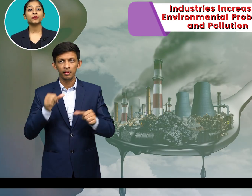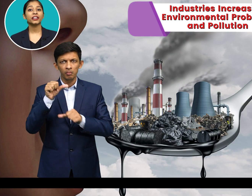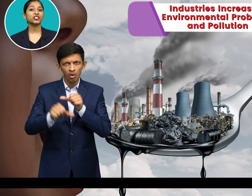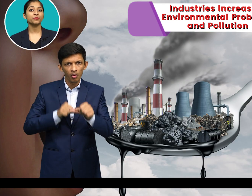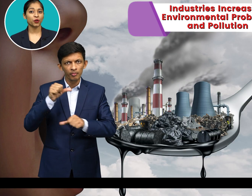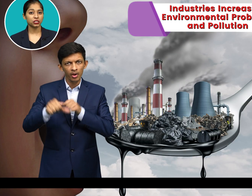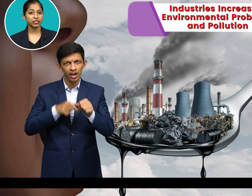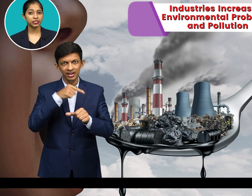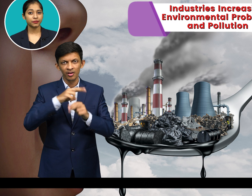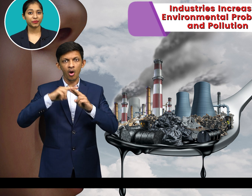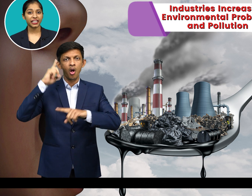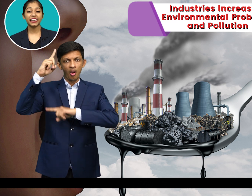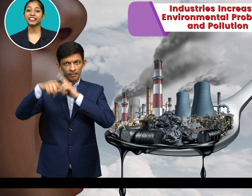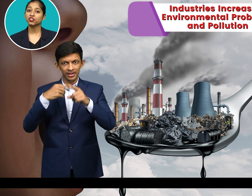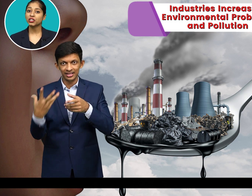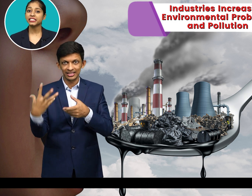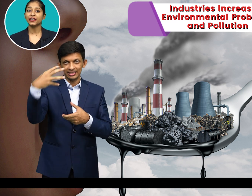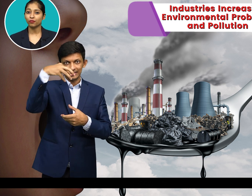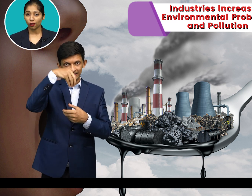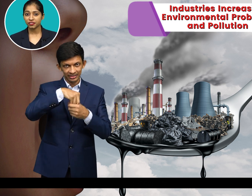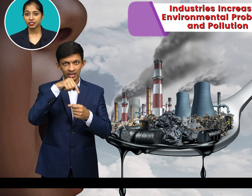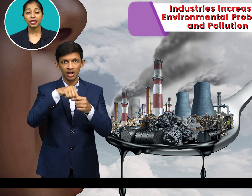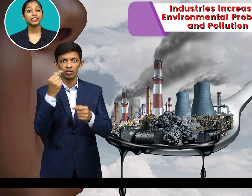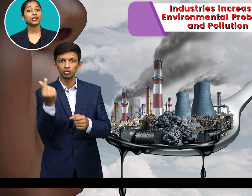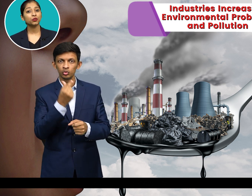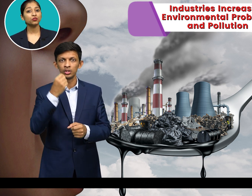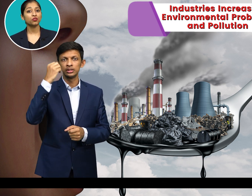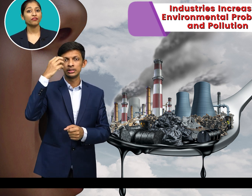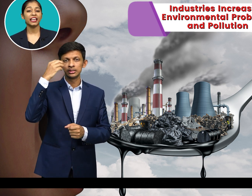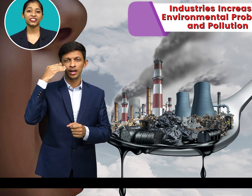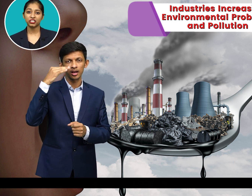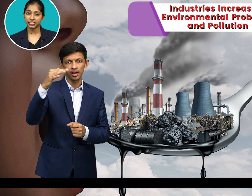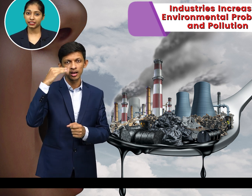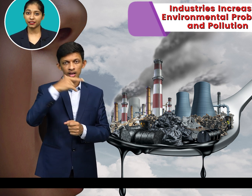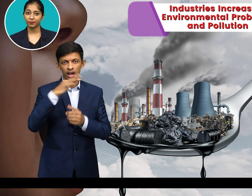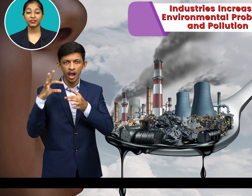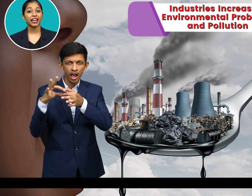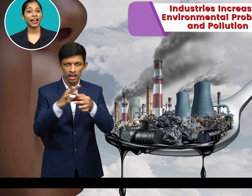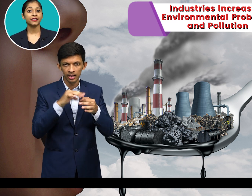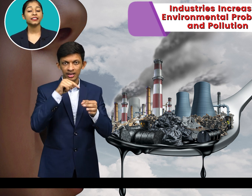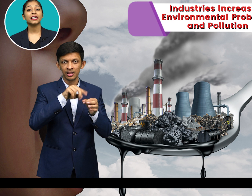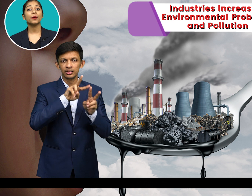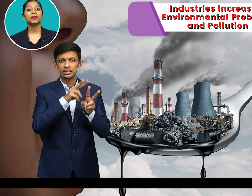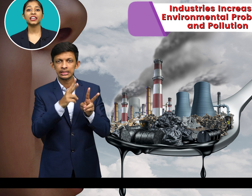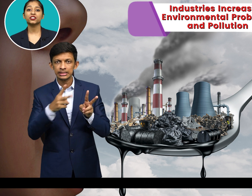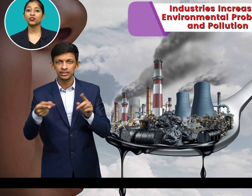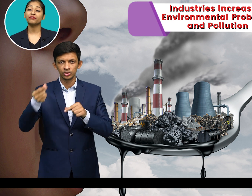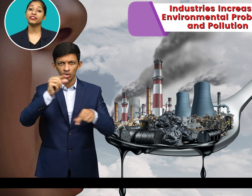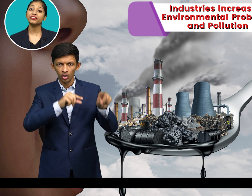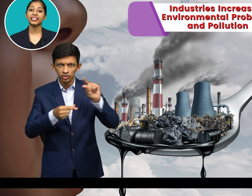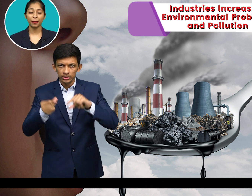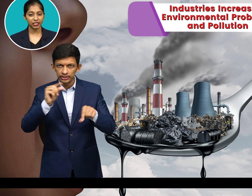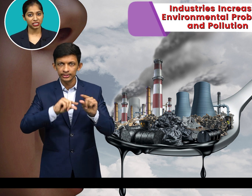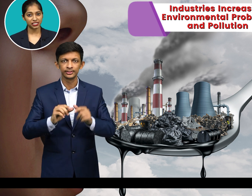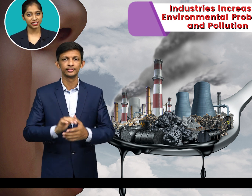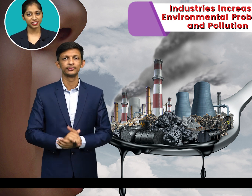The production process in industries involves the use of electricity and the application of